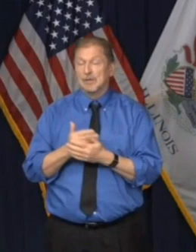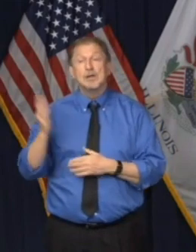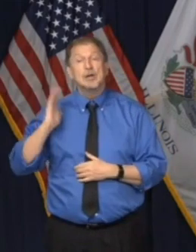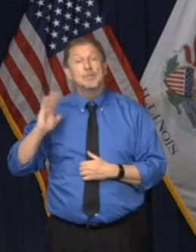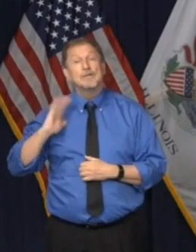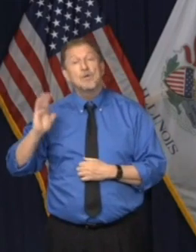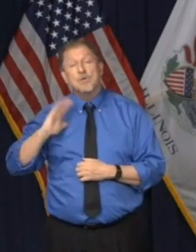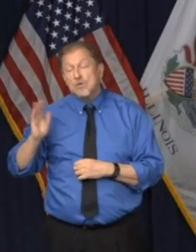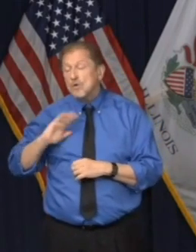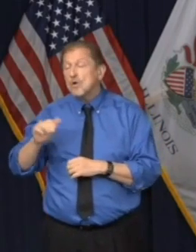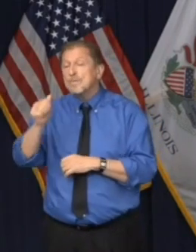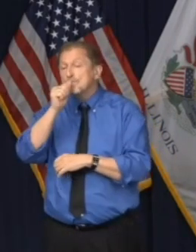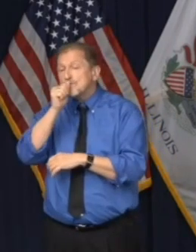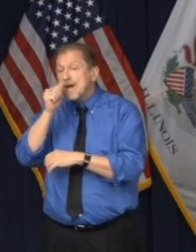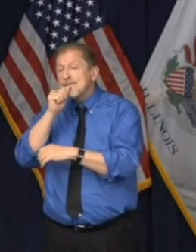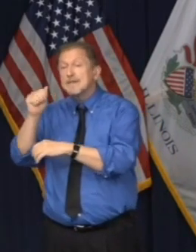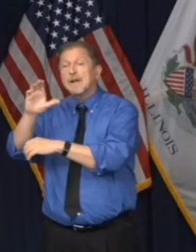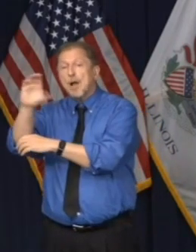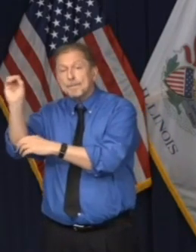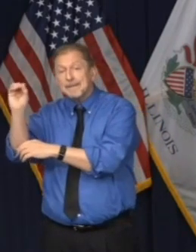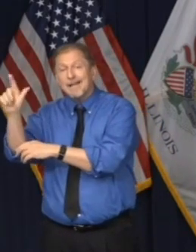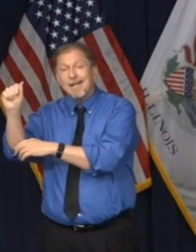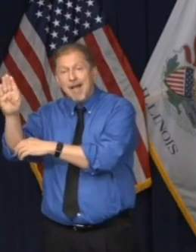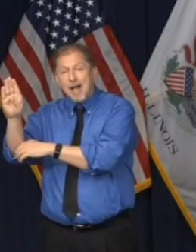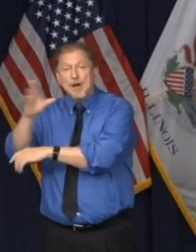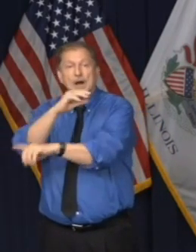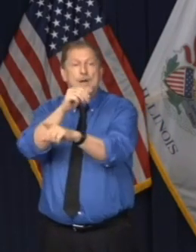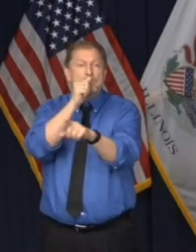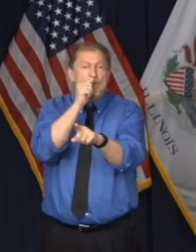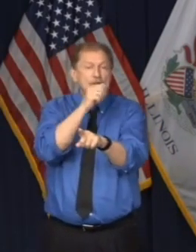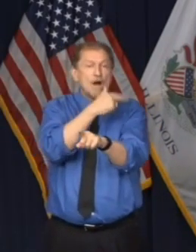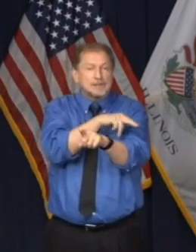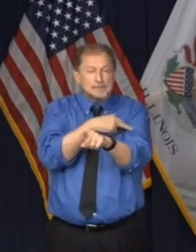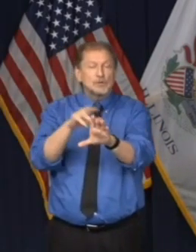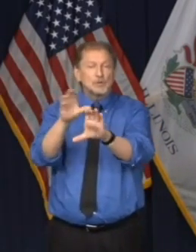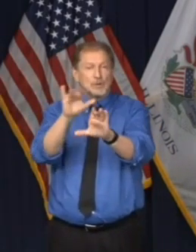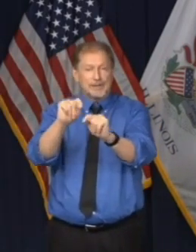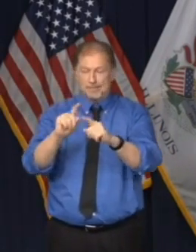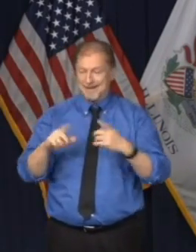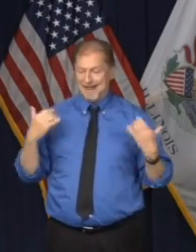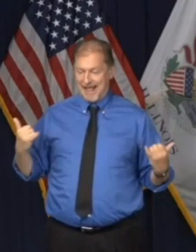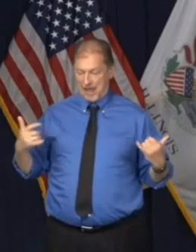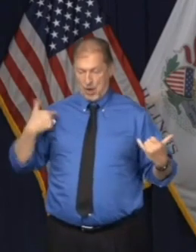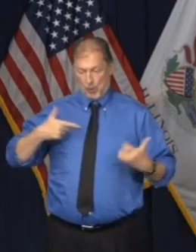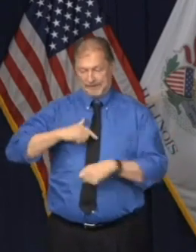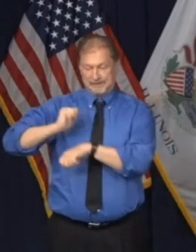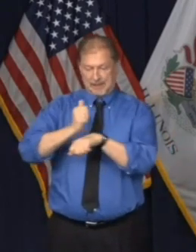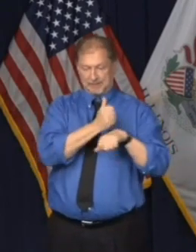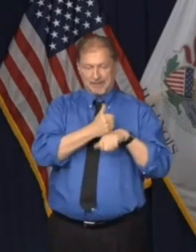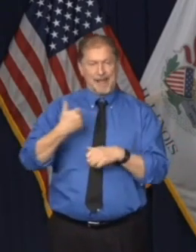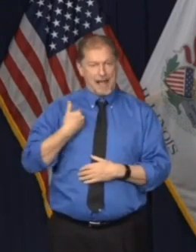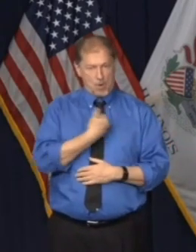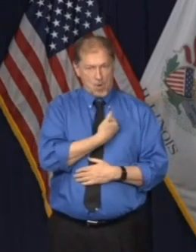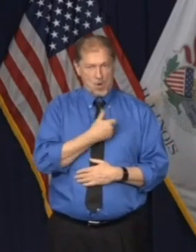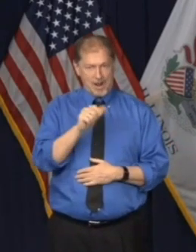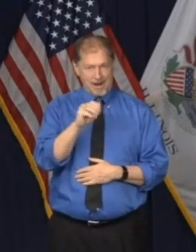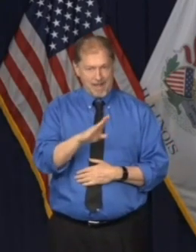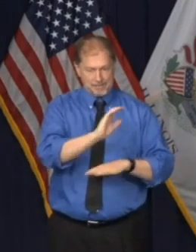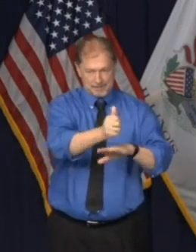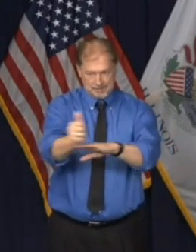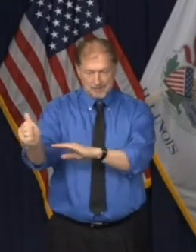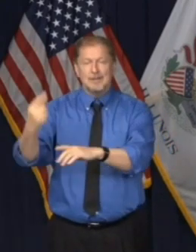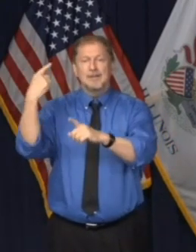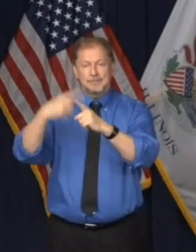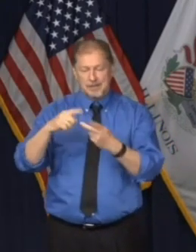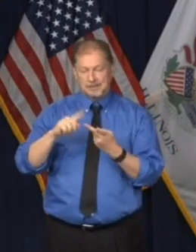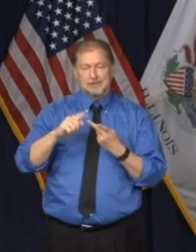run by individual hospitals. But now we're having to get them all up and running and reporting so that we can collect all the